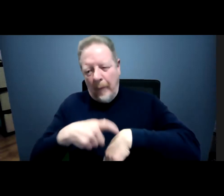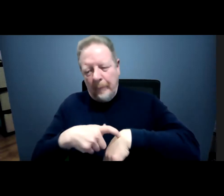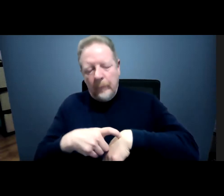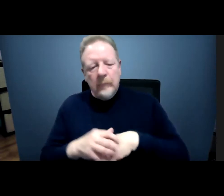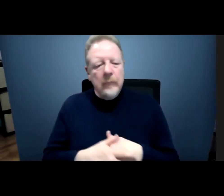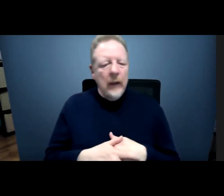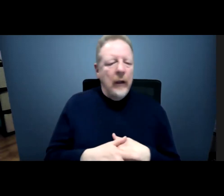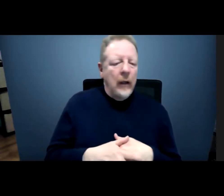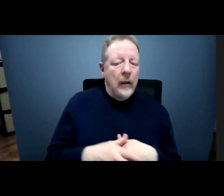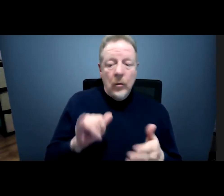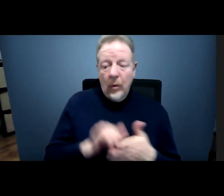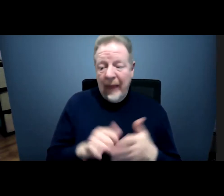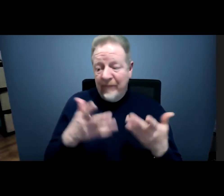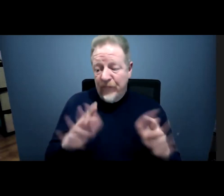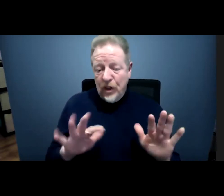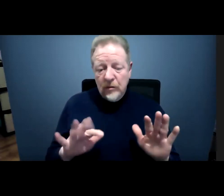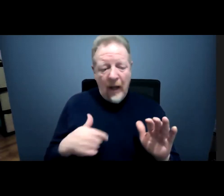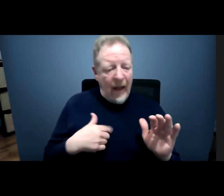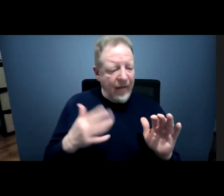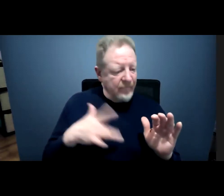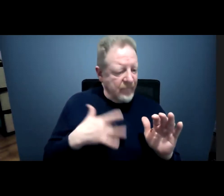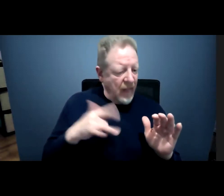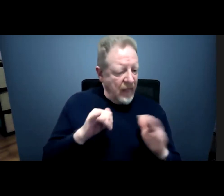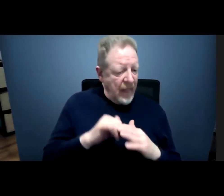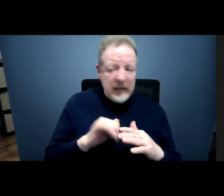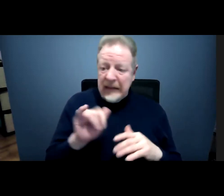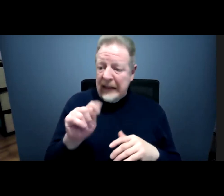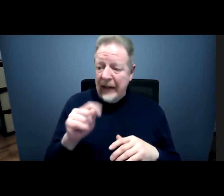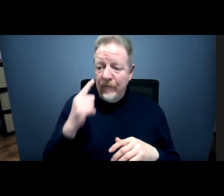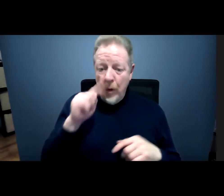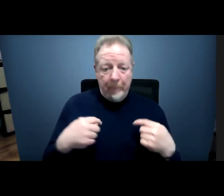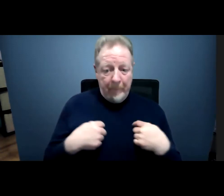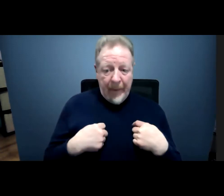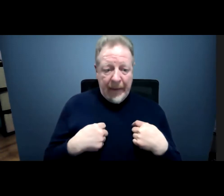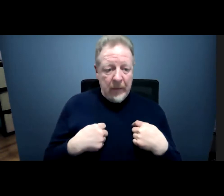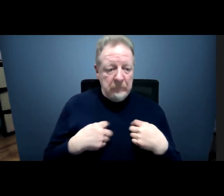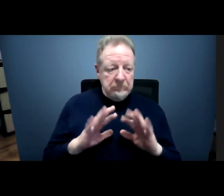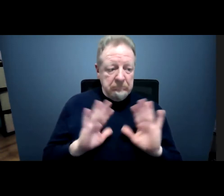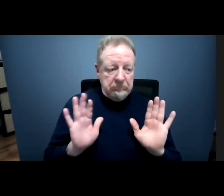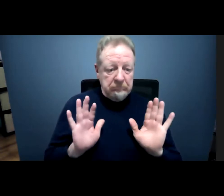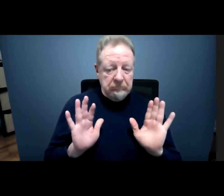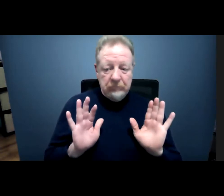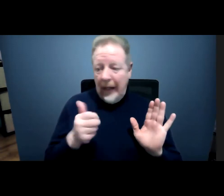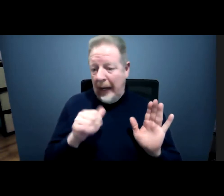With that said, I think that's about it from me. Any last words?